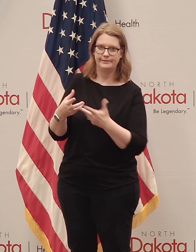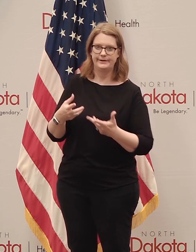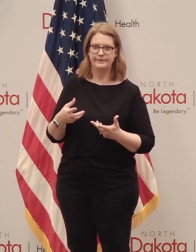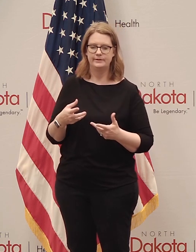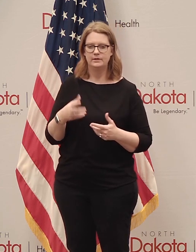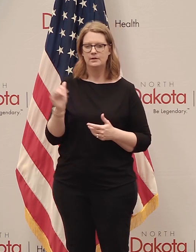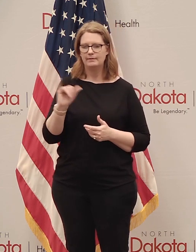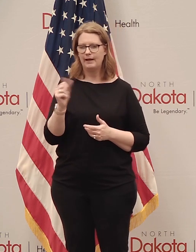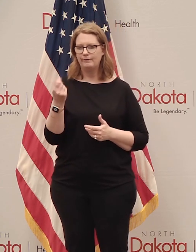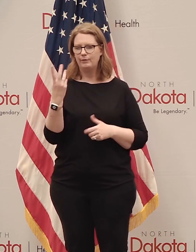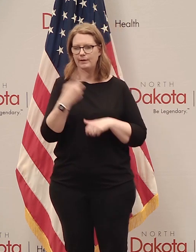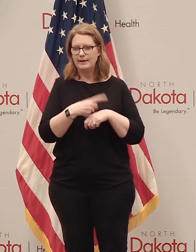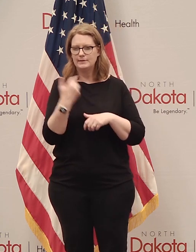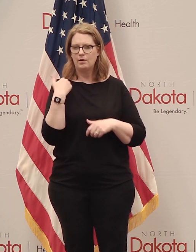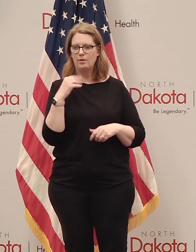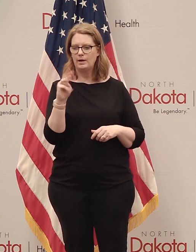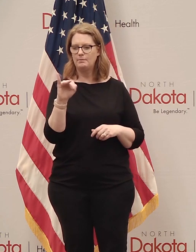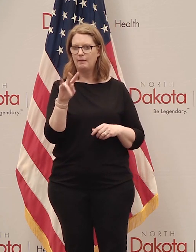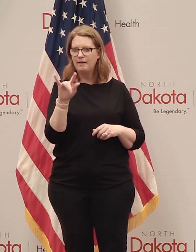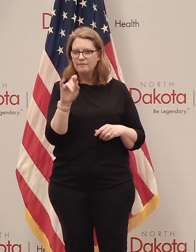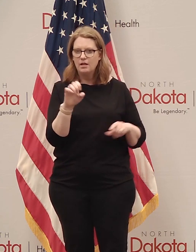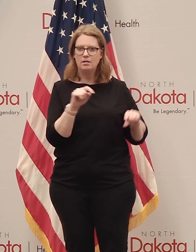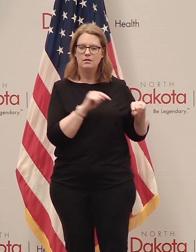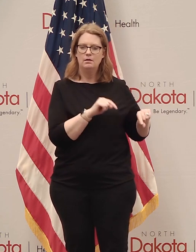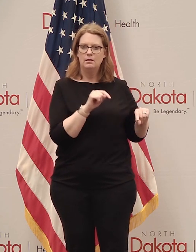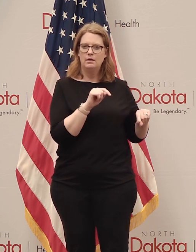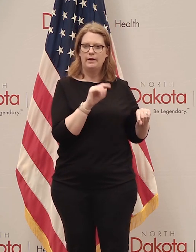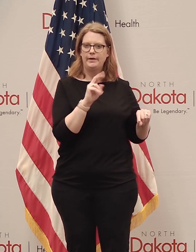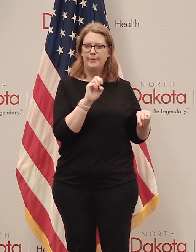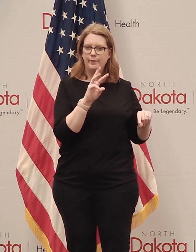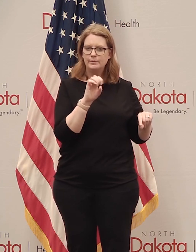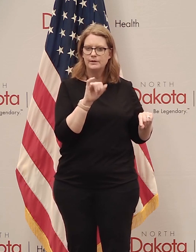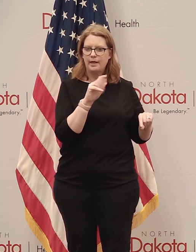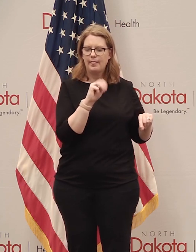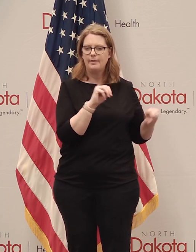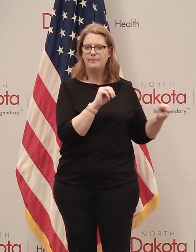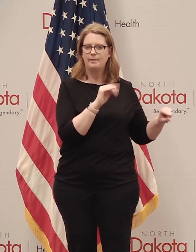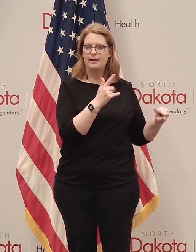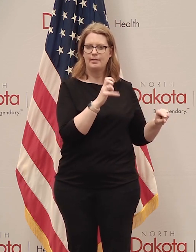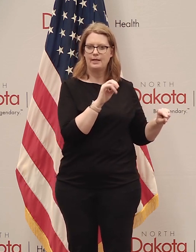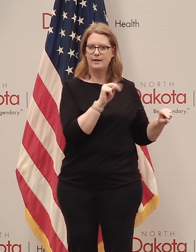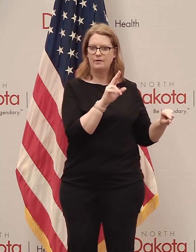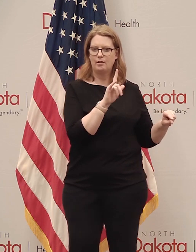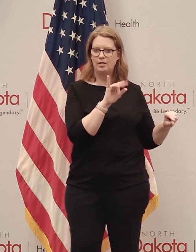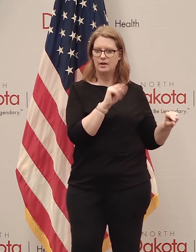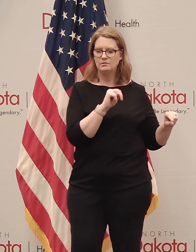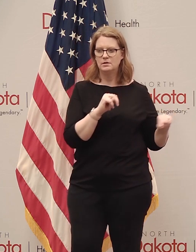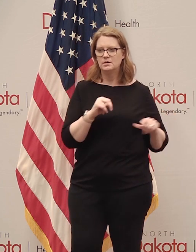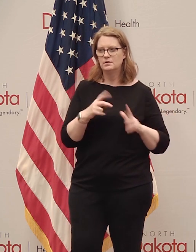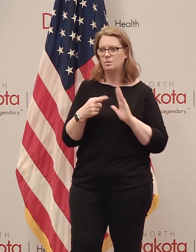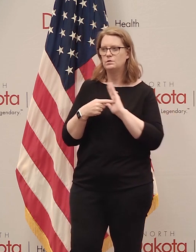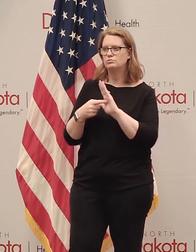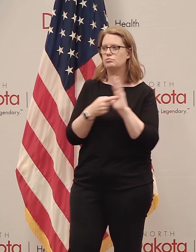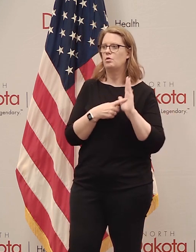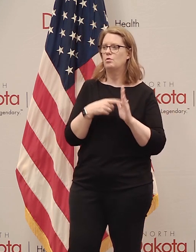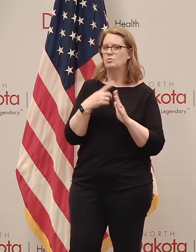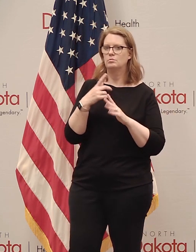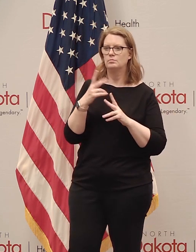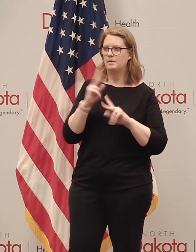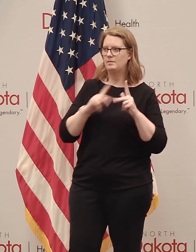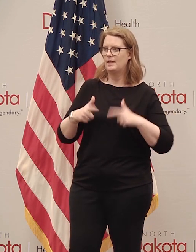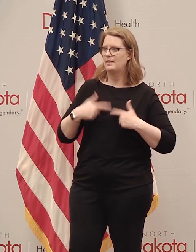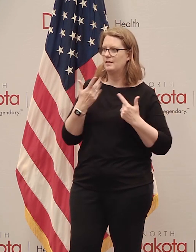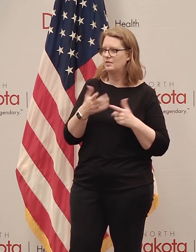a couple of days ago, then that bumps up our numbers for the day. But we disclose all those that are both long-term care residents and long-term care